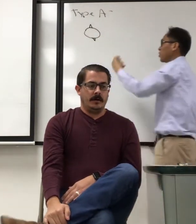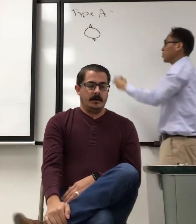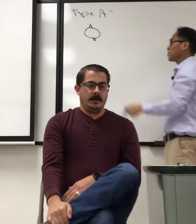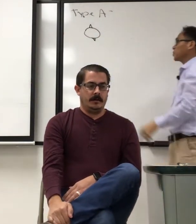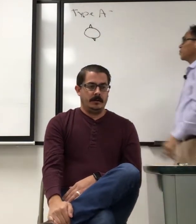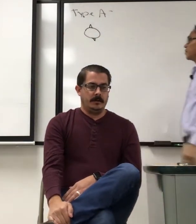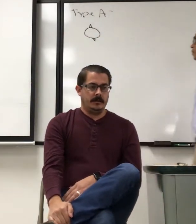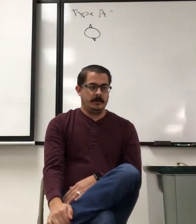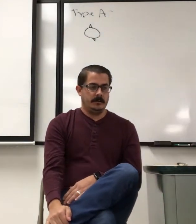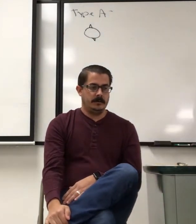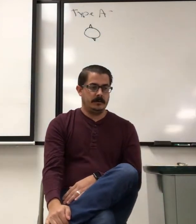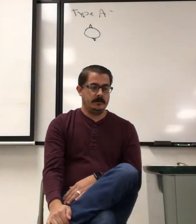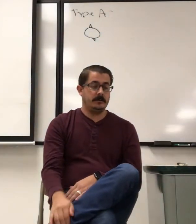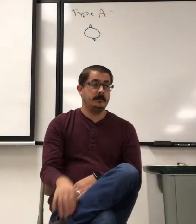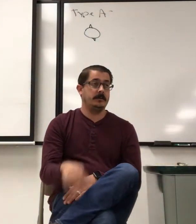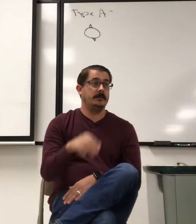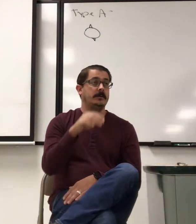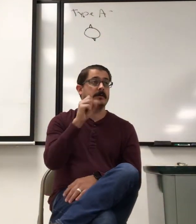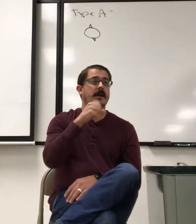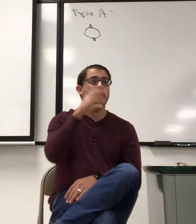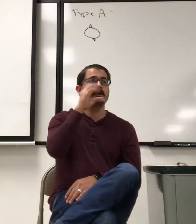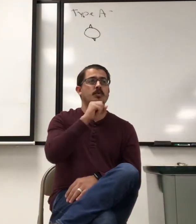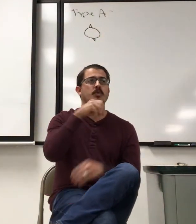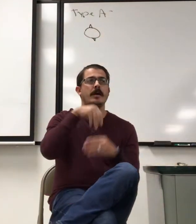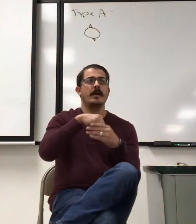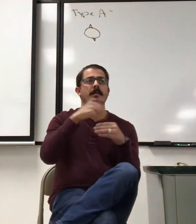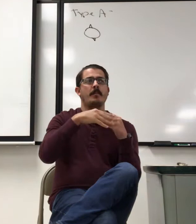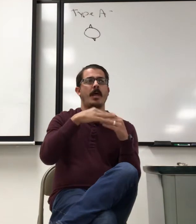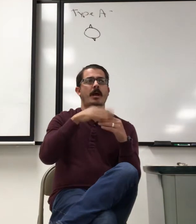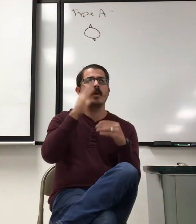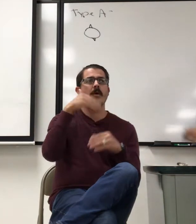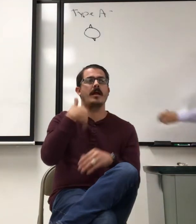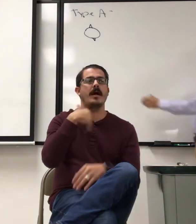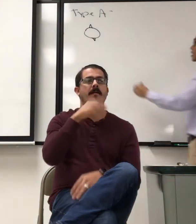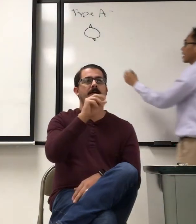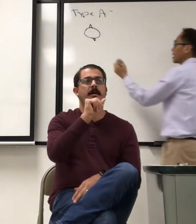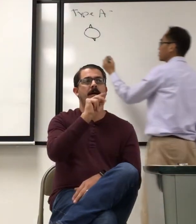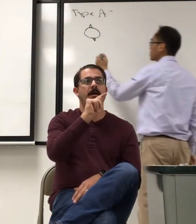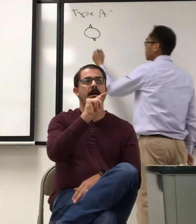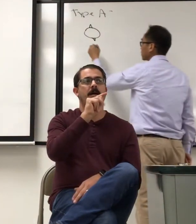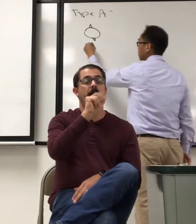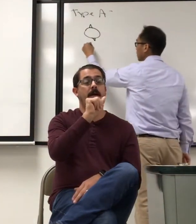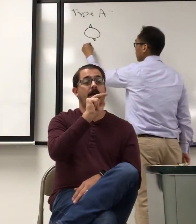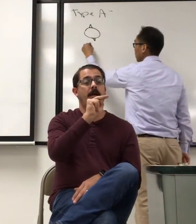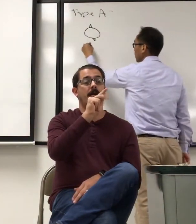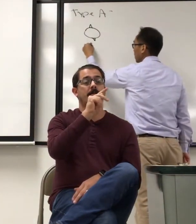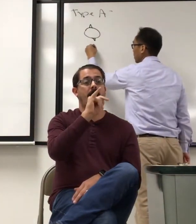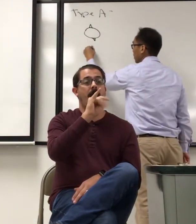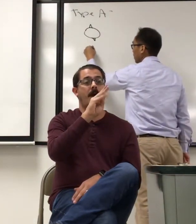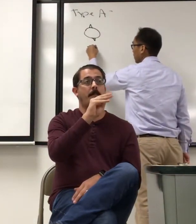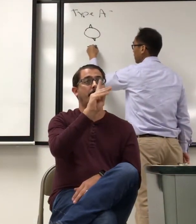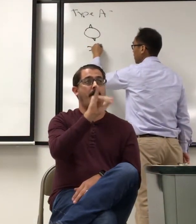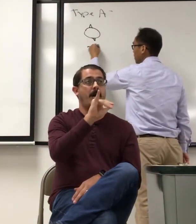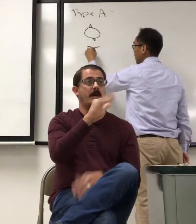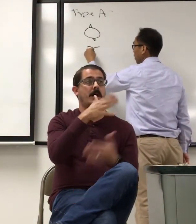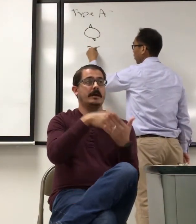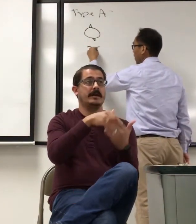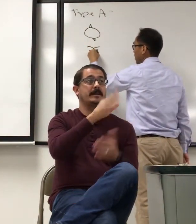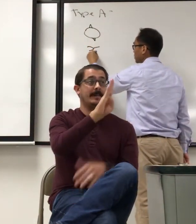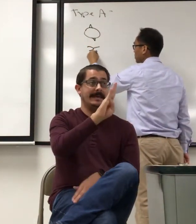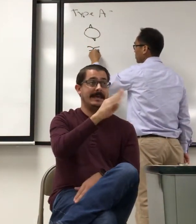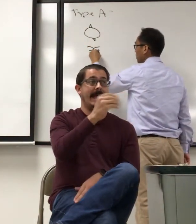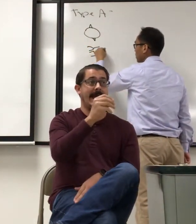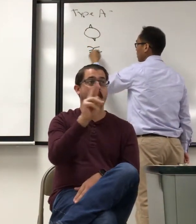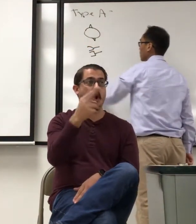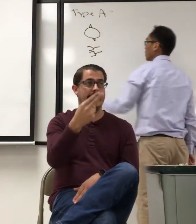So what you can assume in their plasmid profile, they're going to have antibodies against B and